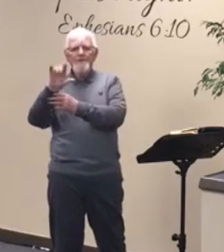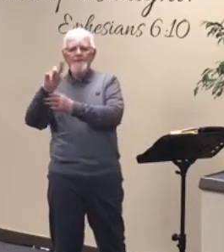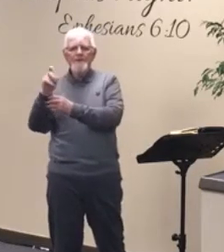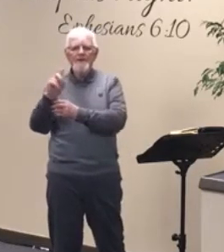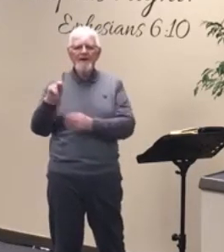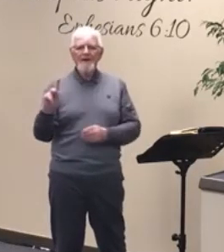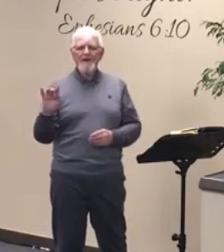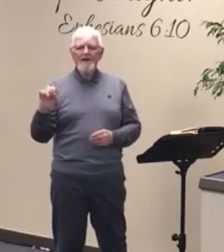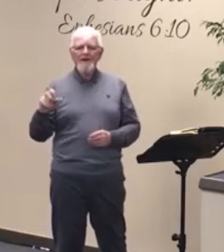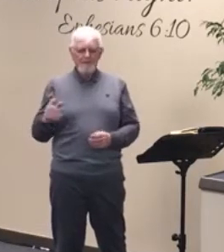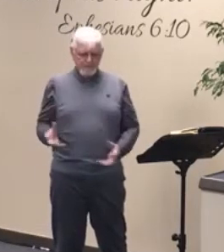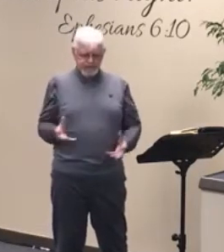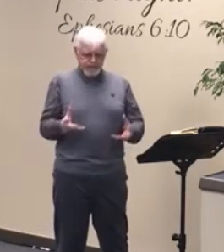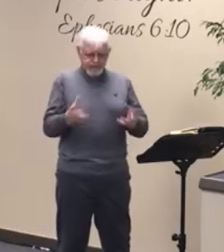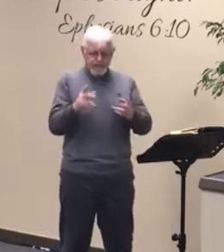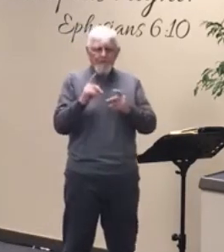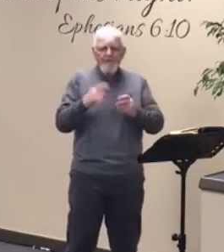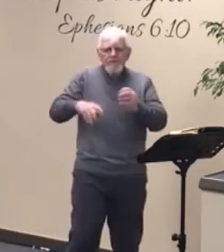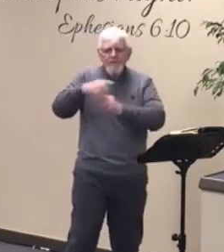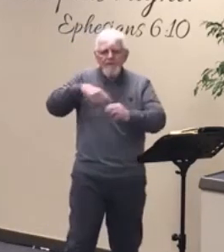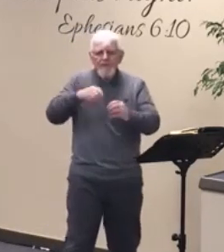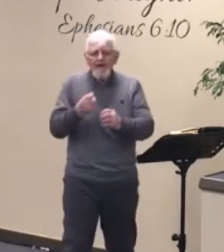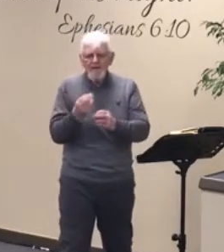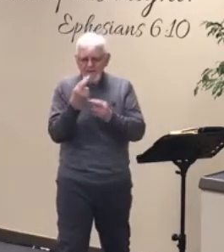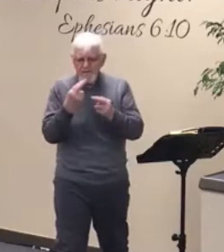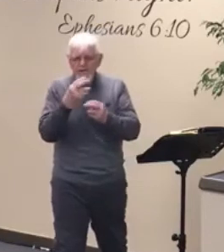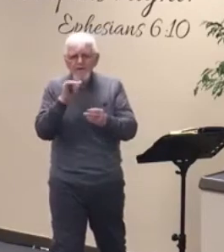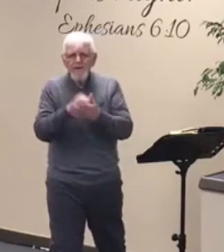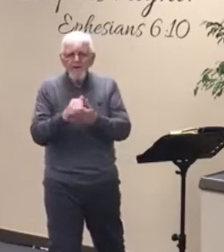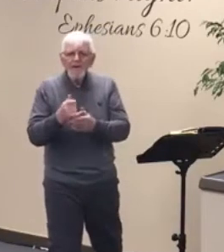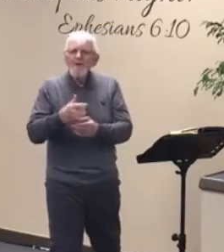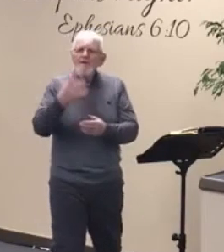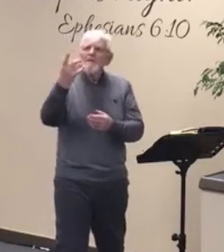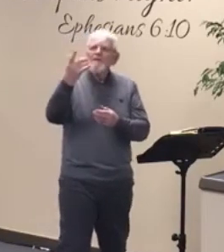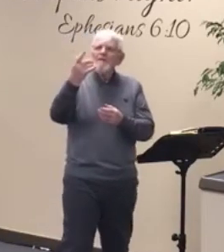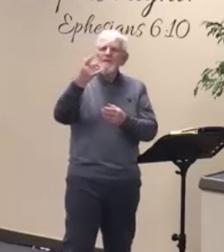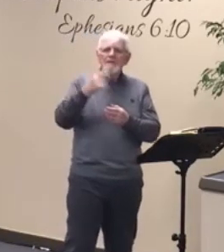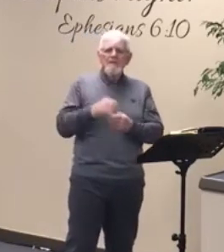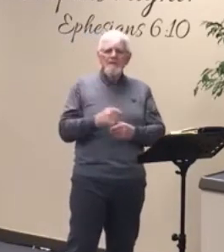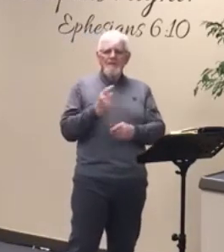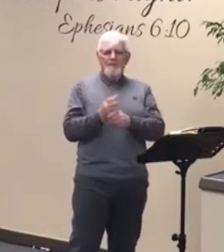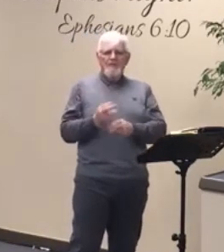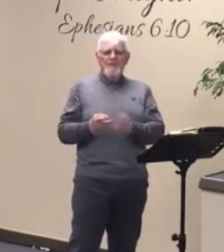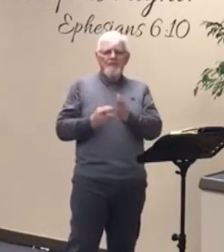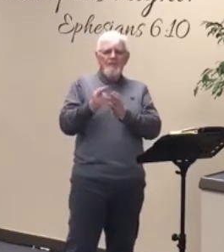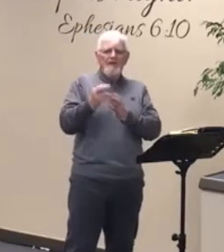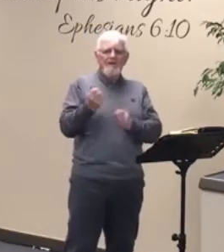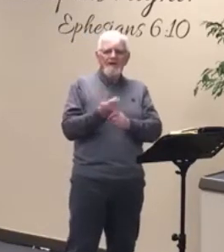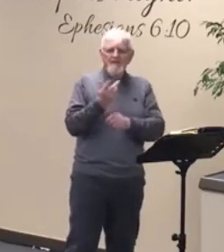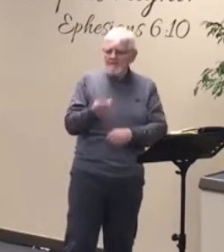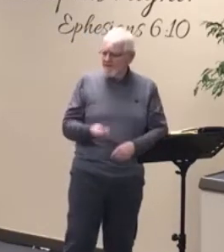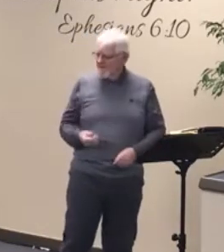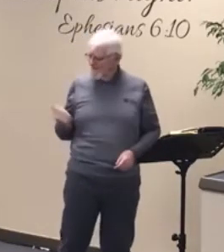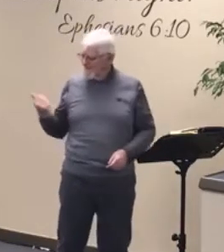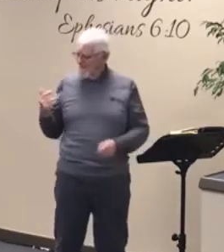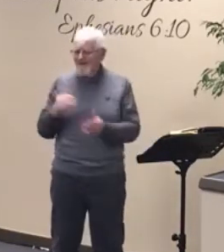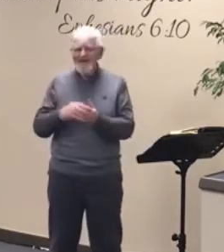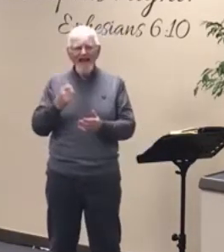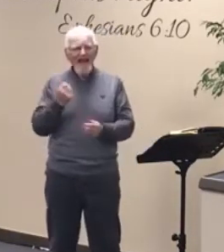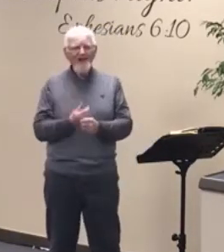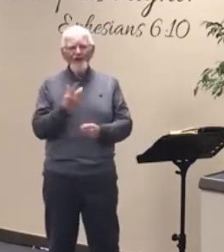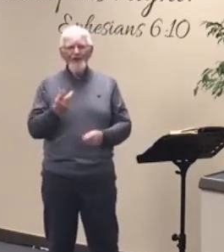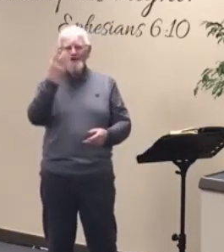could stir people around a cause, an unbiblical cause, an unrighteous cause. Isaac, you're against Martin? I'm against everybody. You should know that.